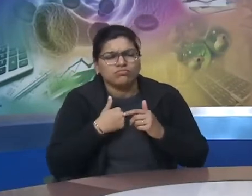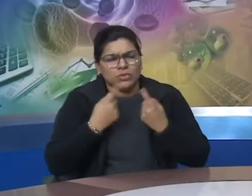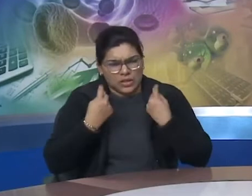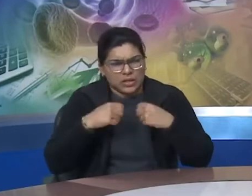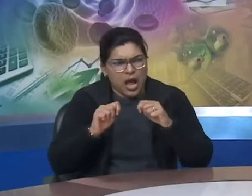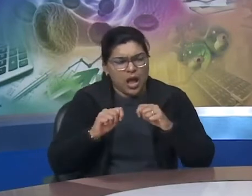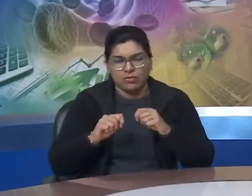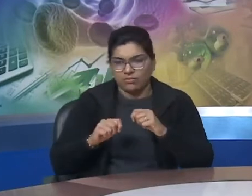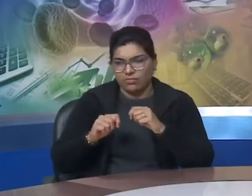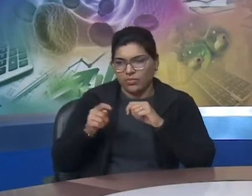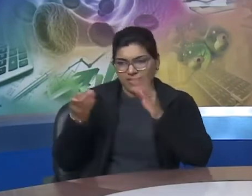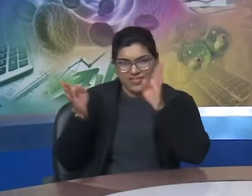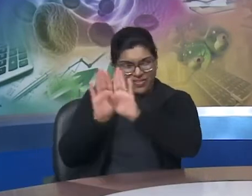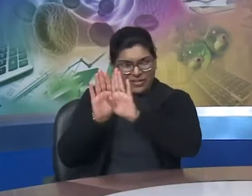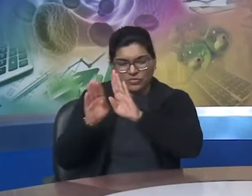come out